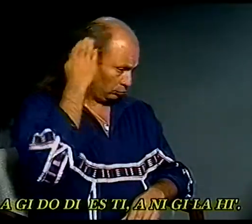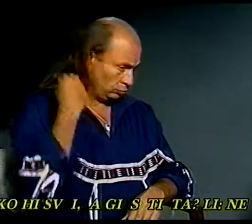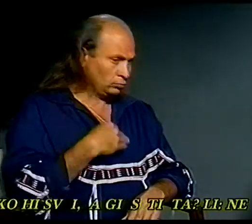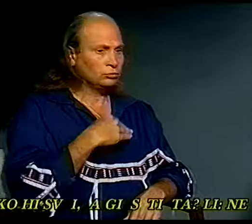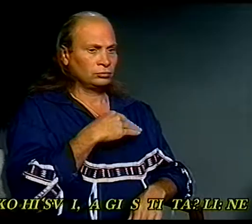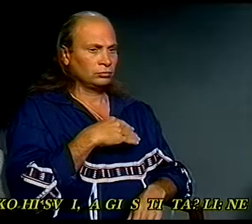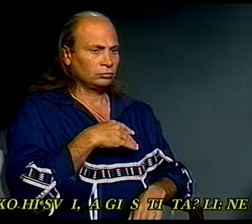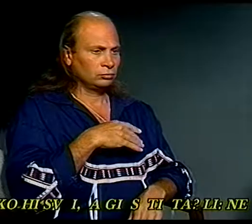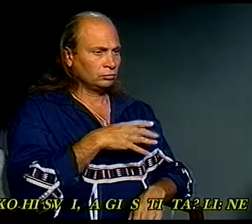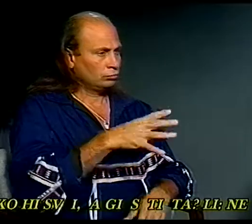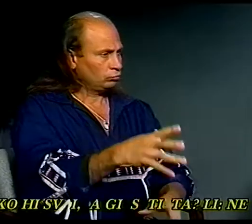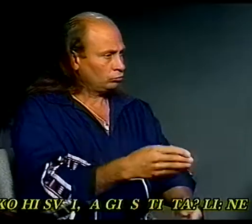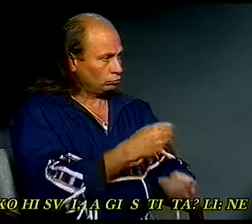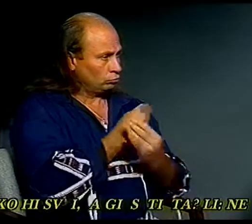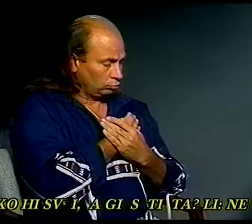Kohisa, agichi,